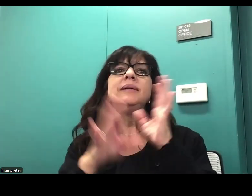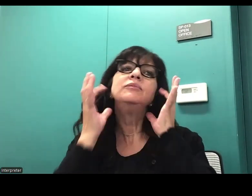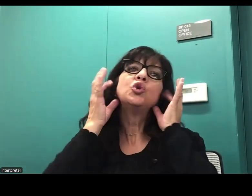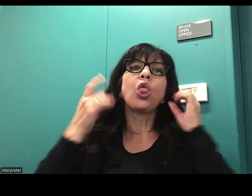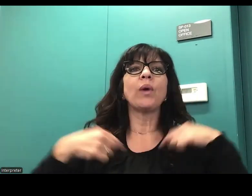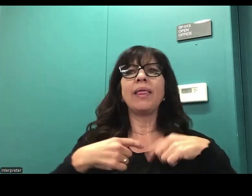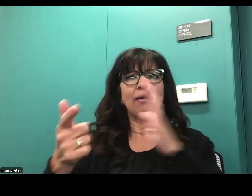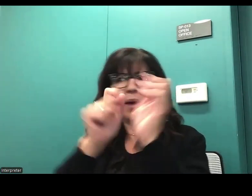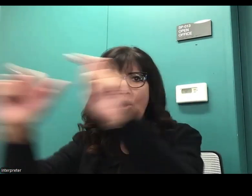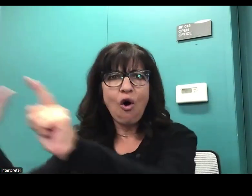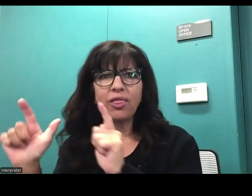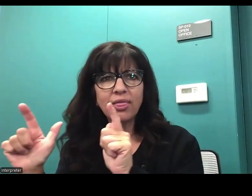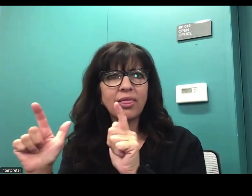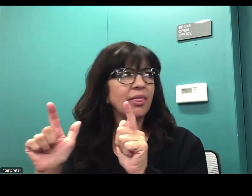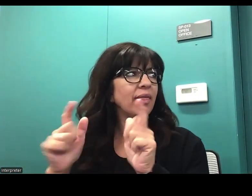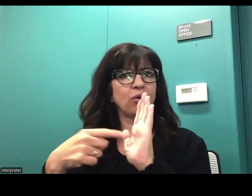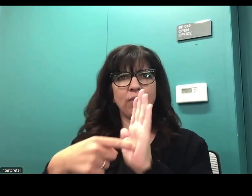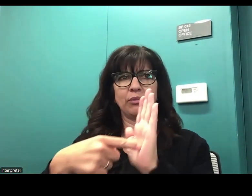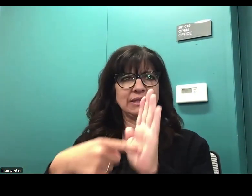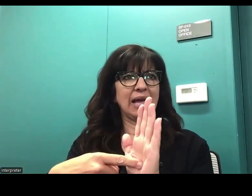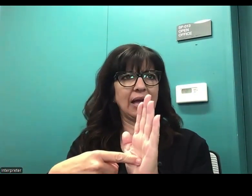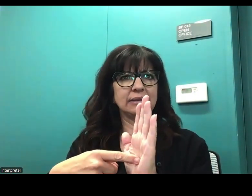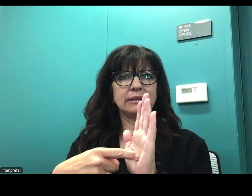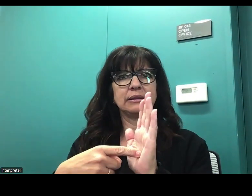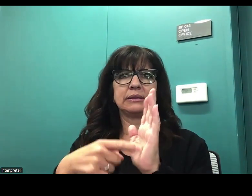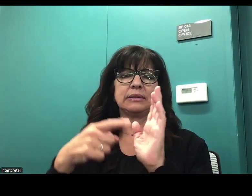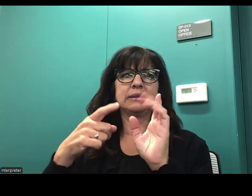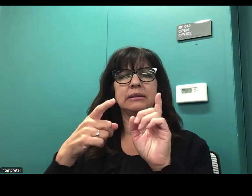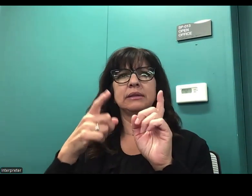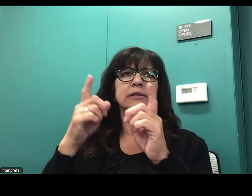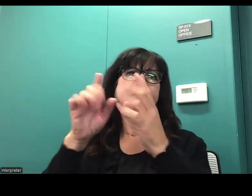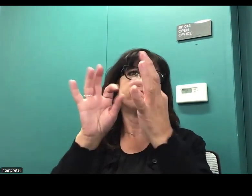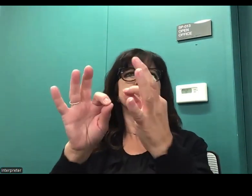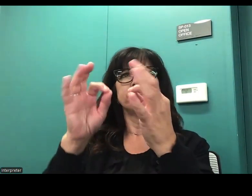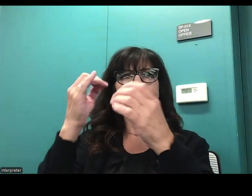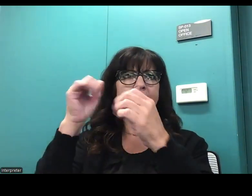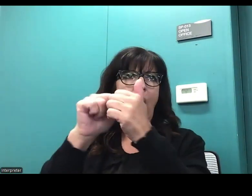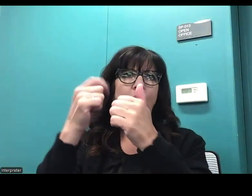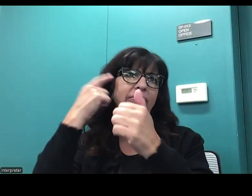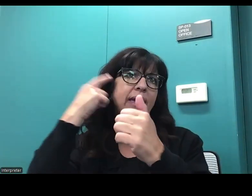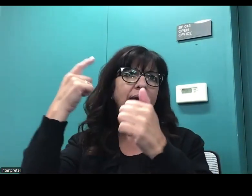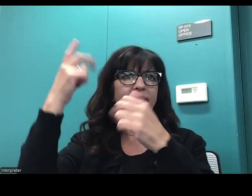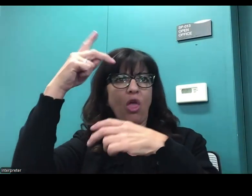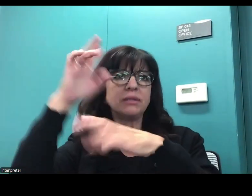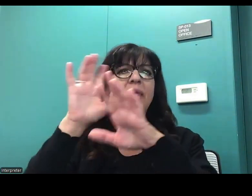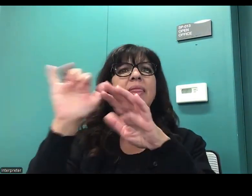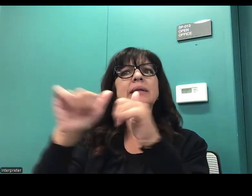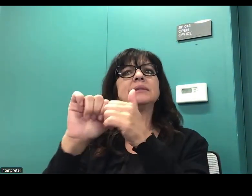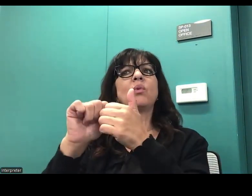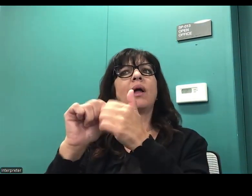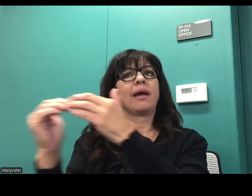They have to ban all jewelry that represents ideologies for anyone. So that's the way equality looks